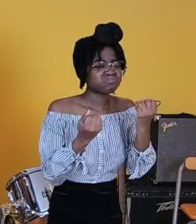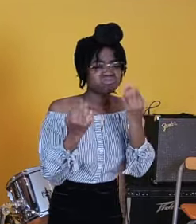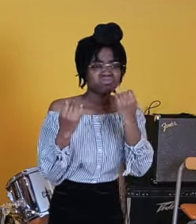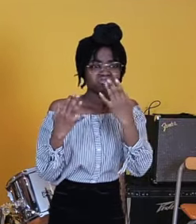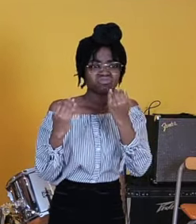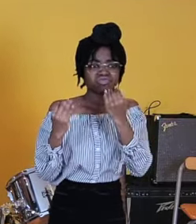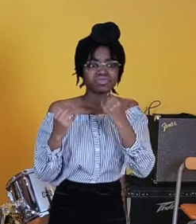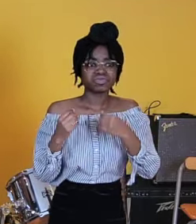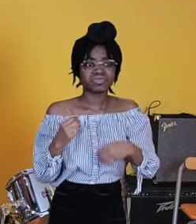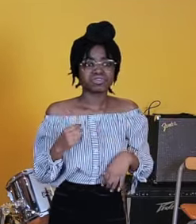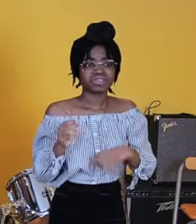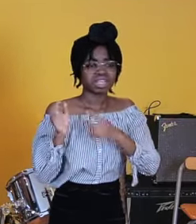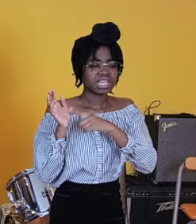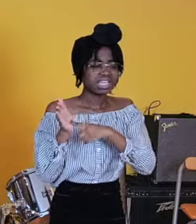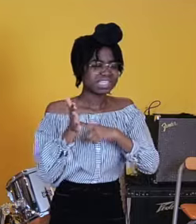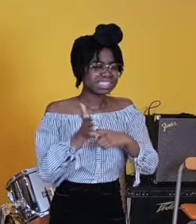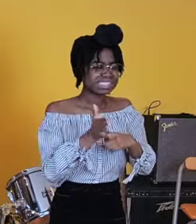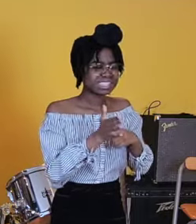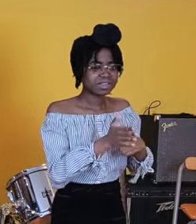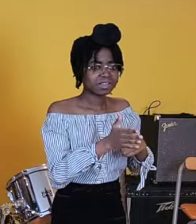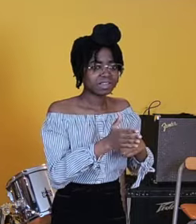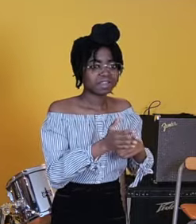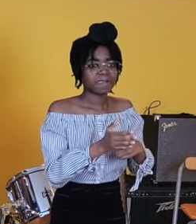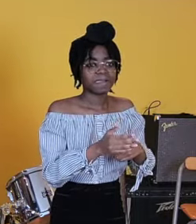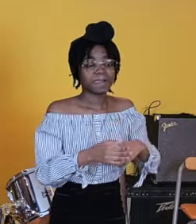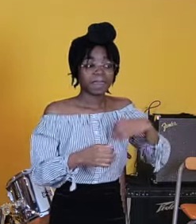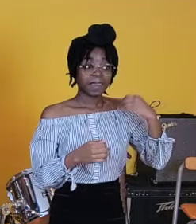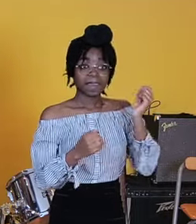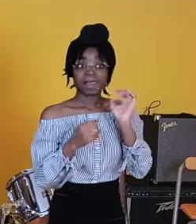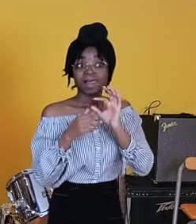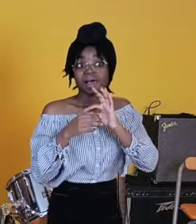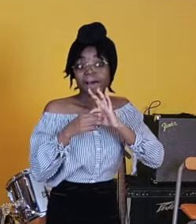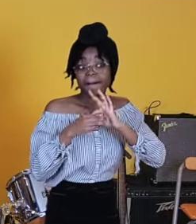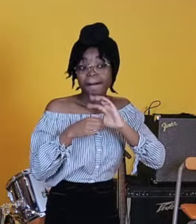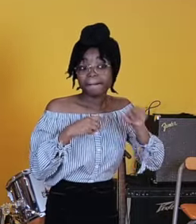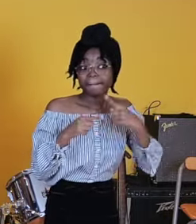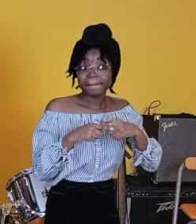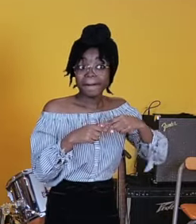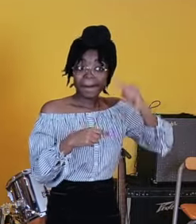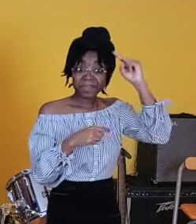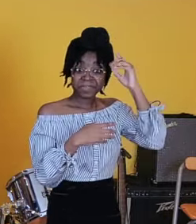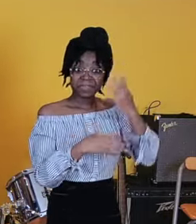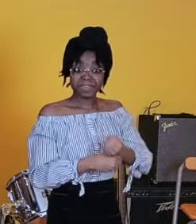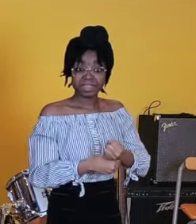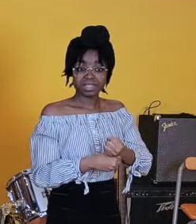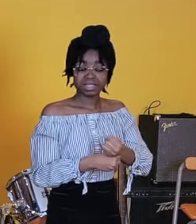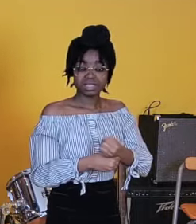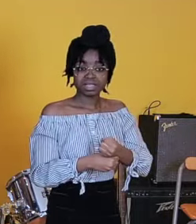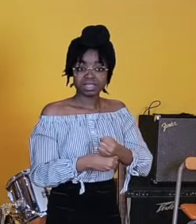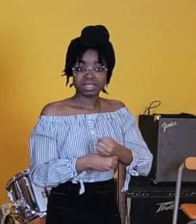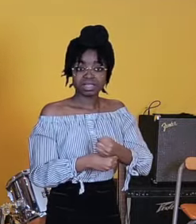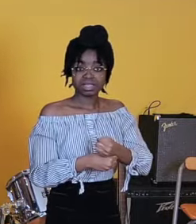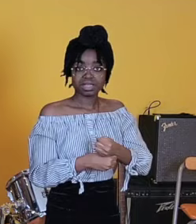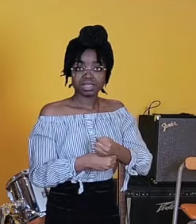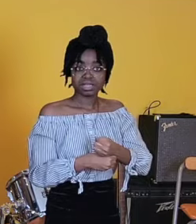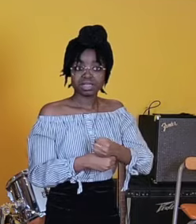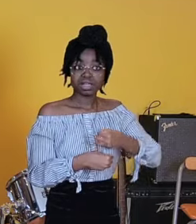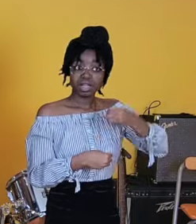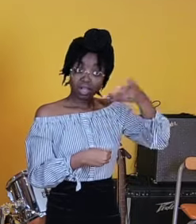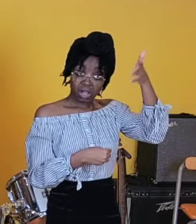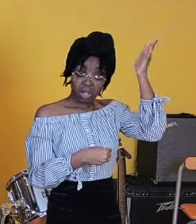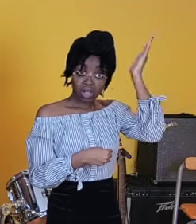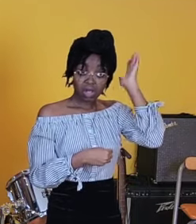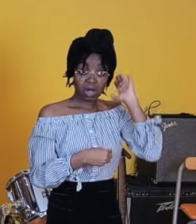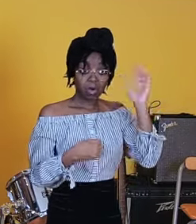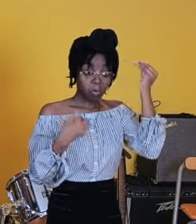this gallery or hall of faith was painted by the hand of God himself. God himself wrote or painted